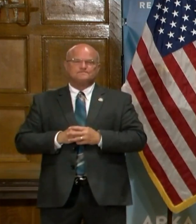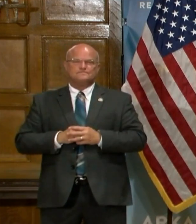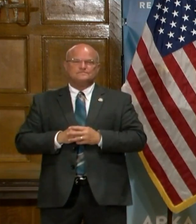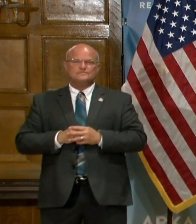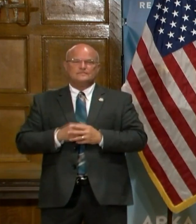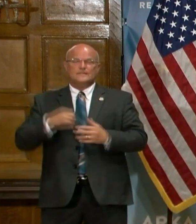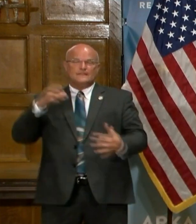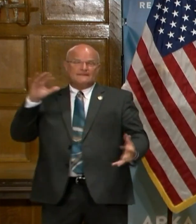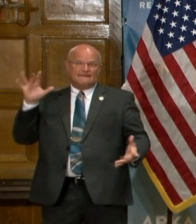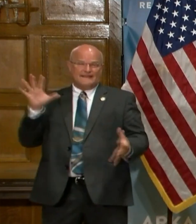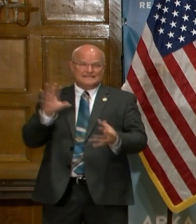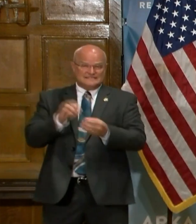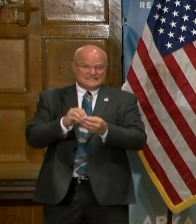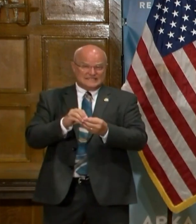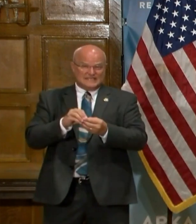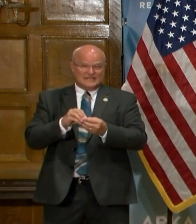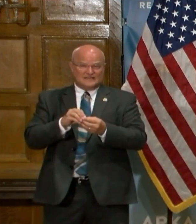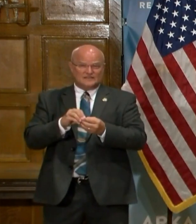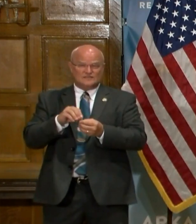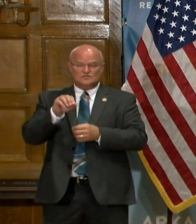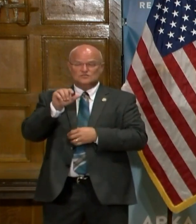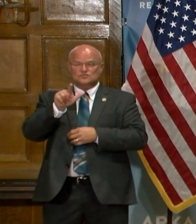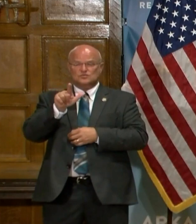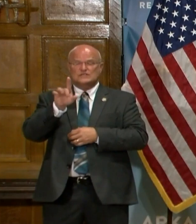We have a total of